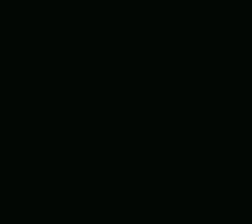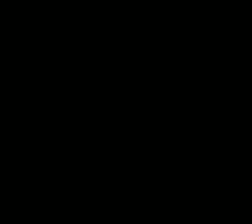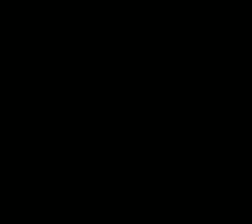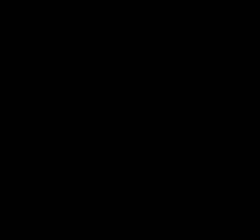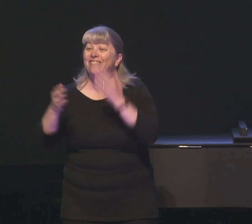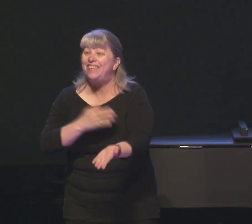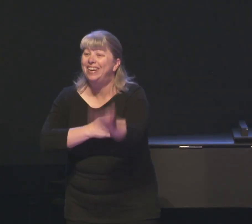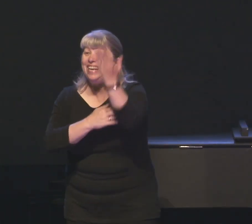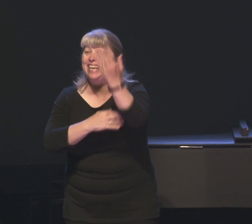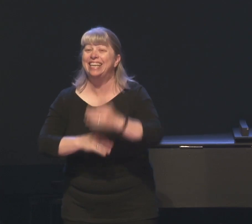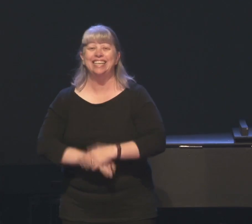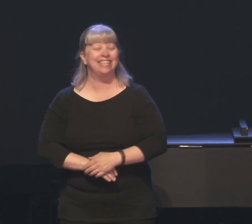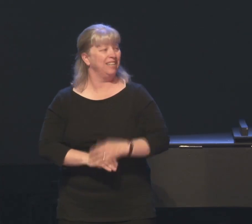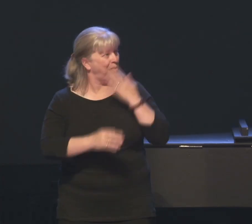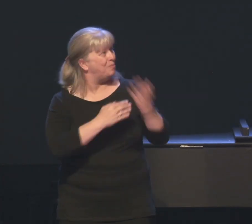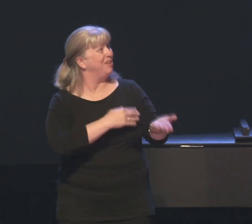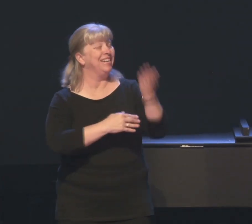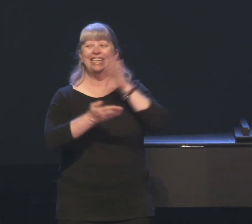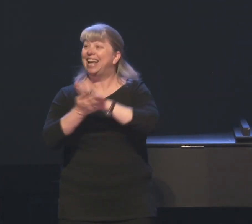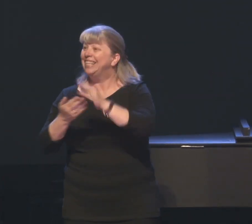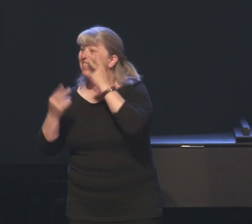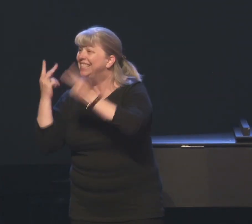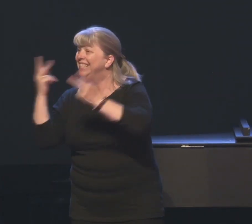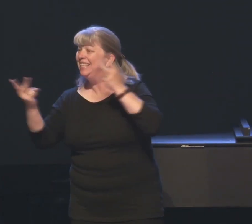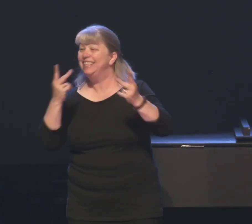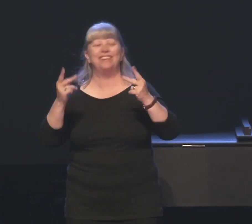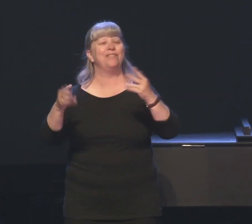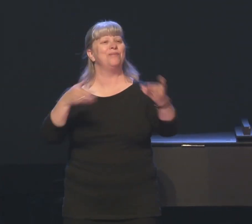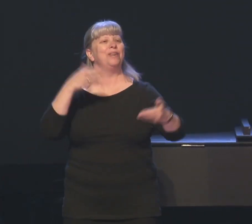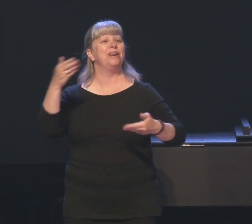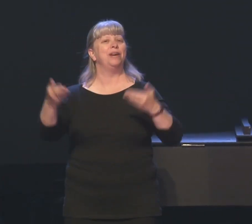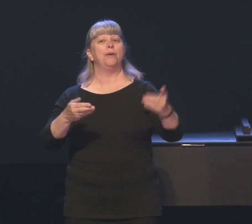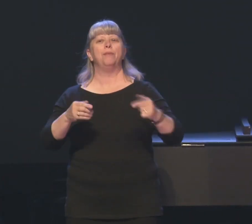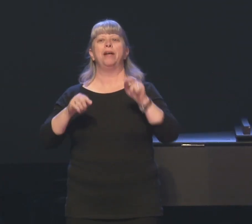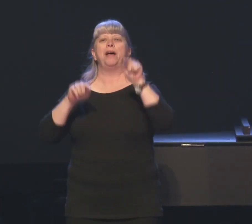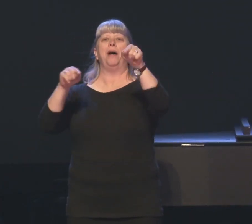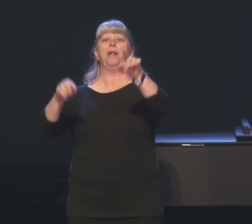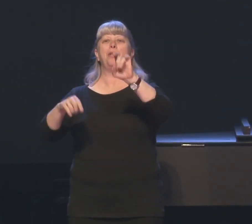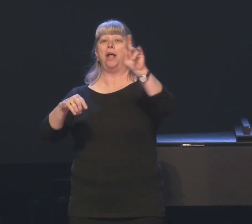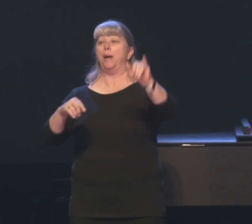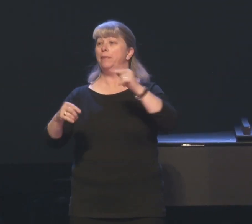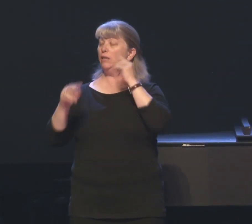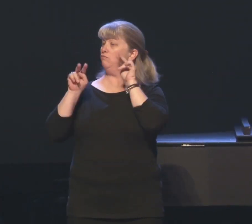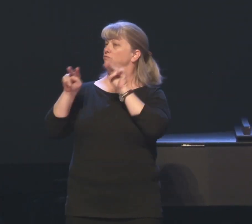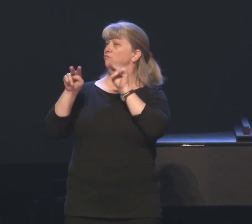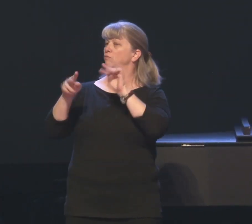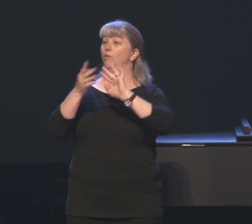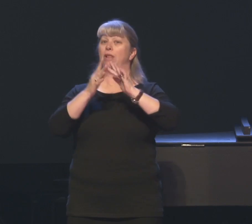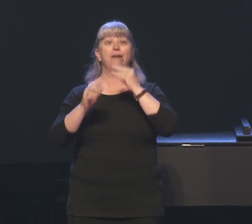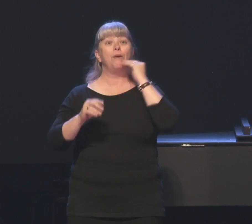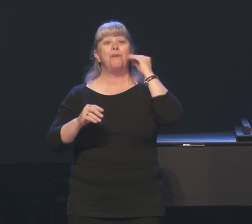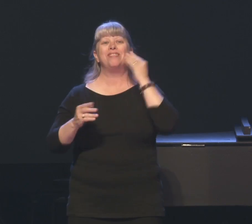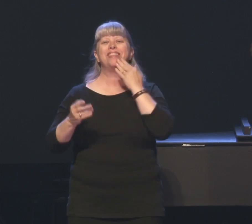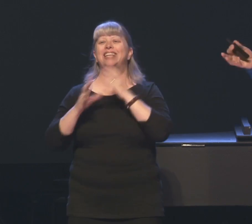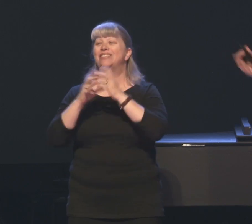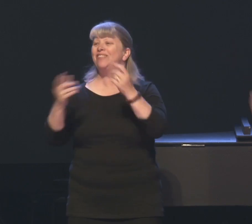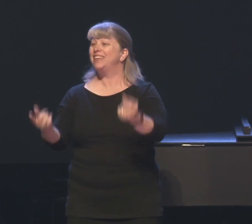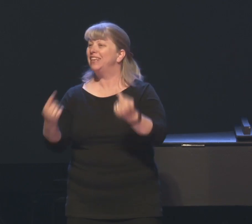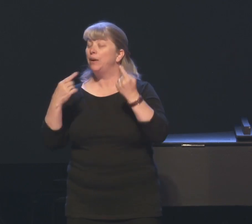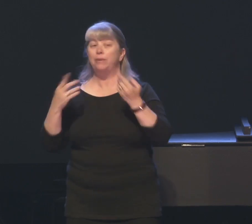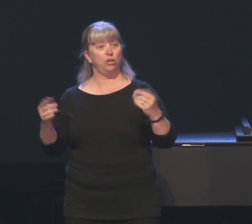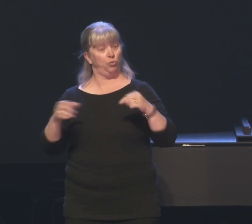Good morning. Nice to see everybody. I want to welcome those of you that are out in the atrium or if you're tuning in online at home. Thanks for being here. For those